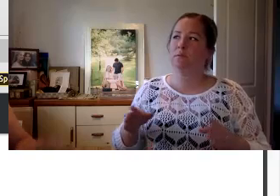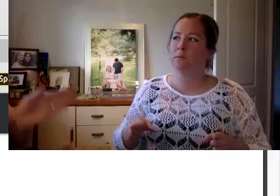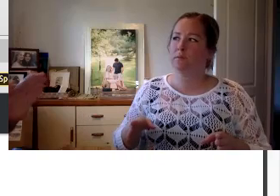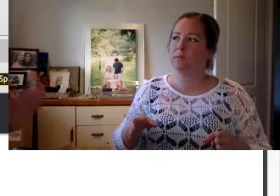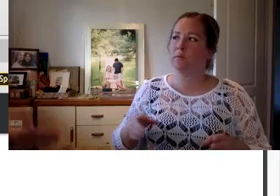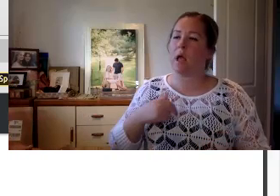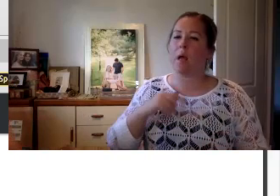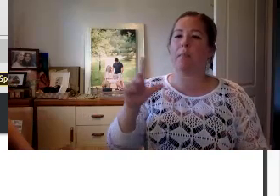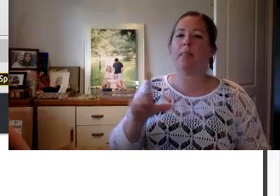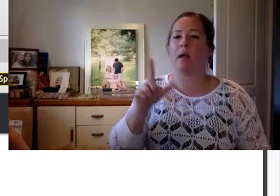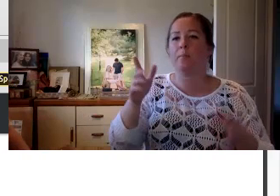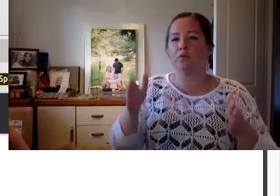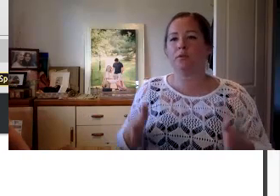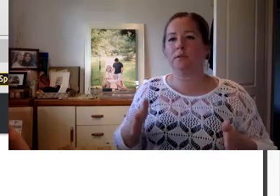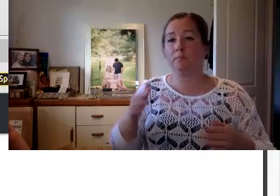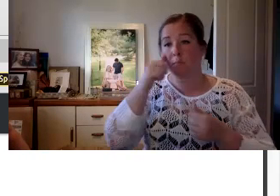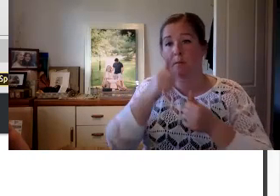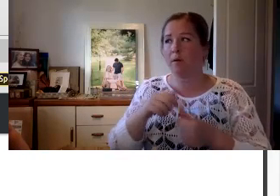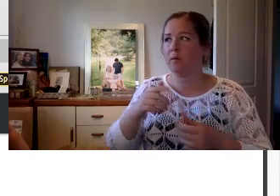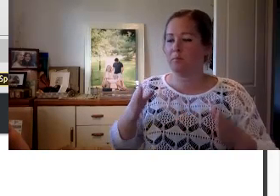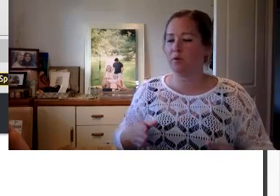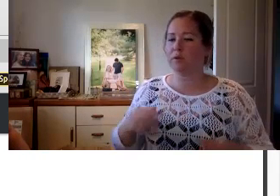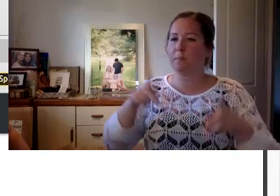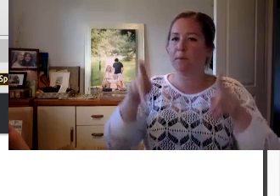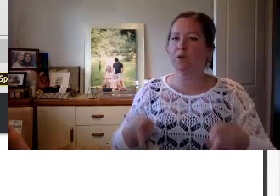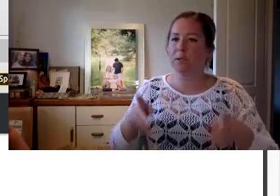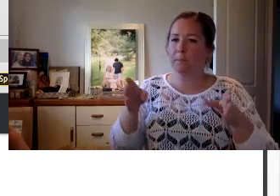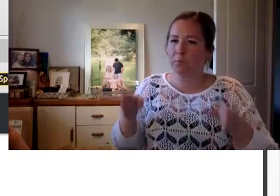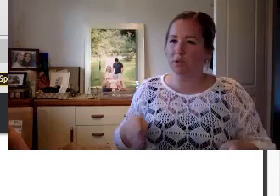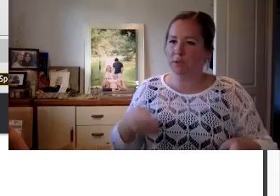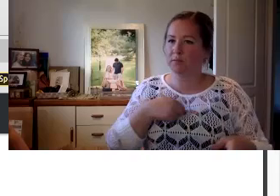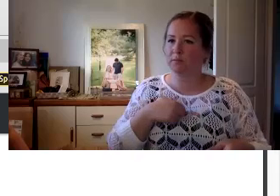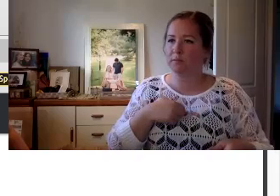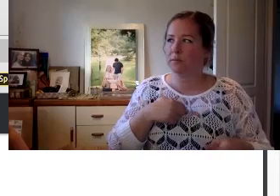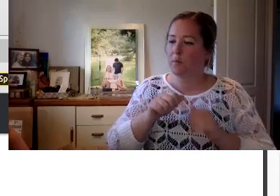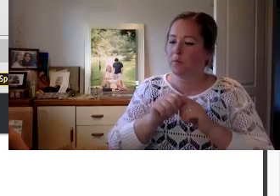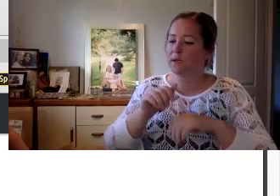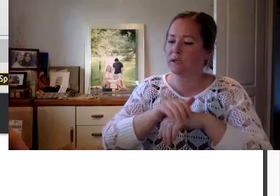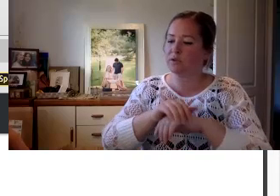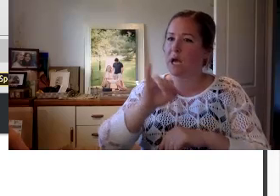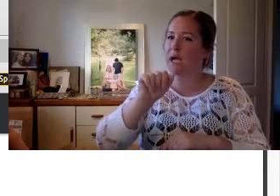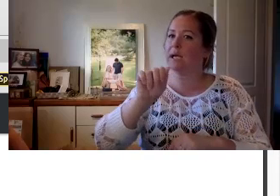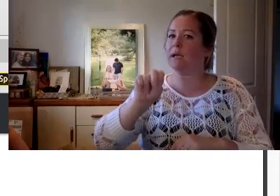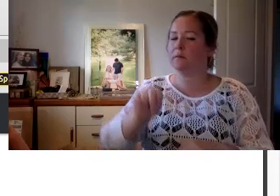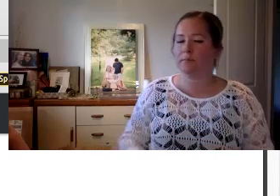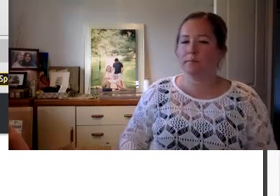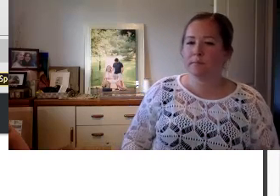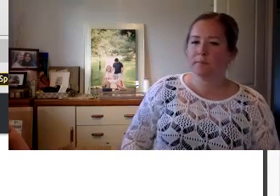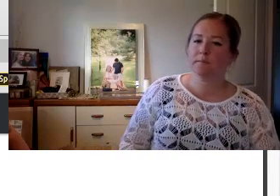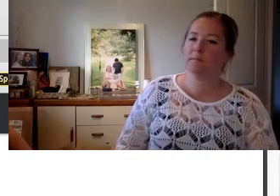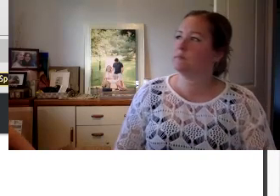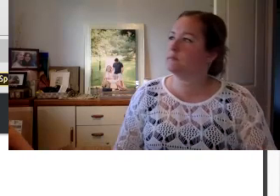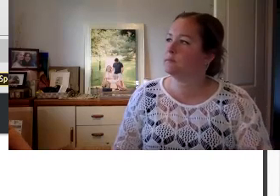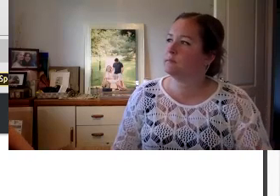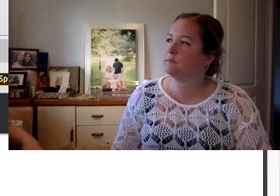That shows a person, and library is the word, so you could show the person the occupation